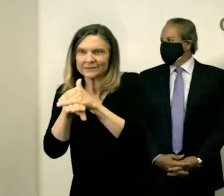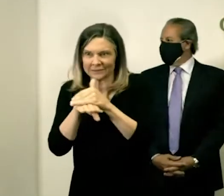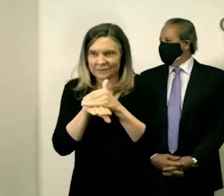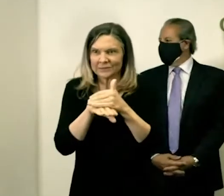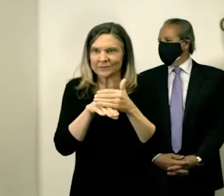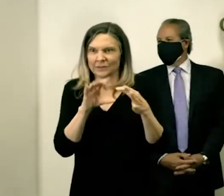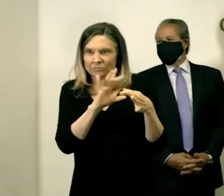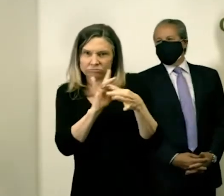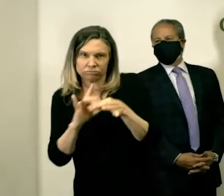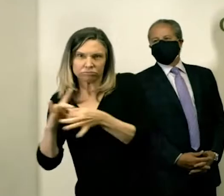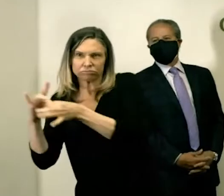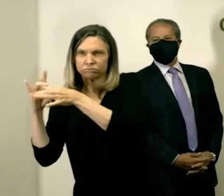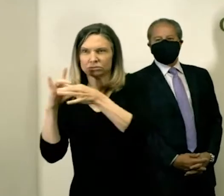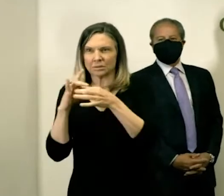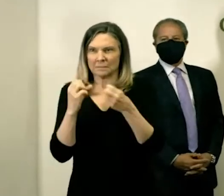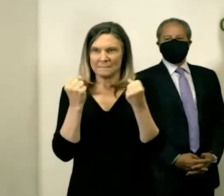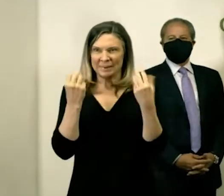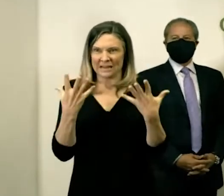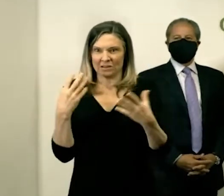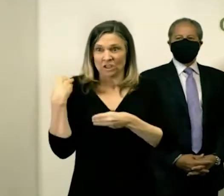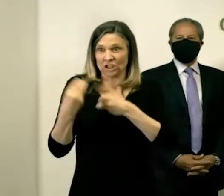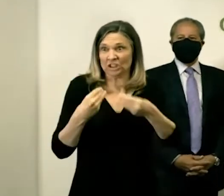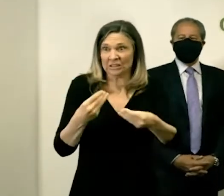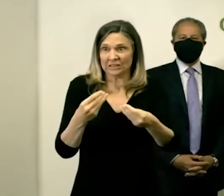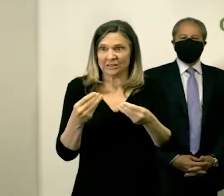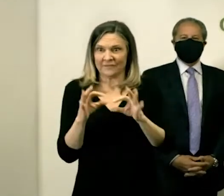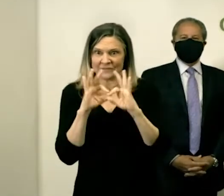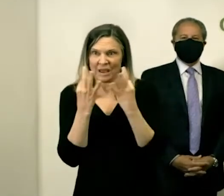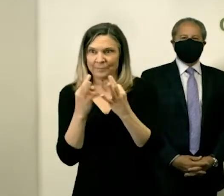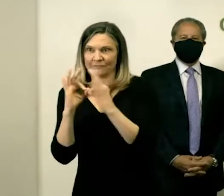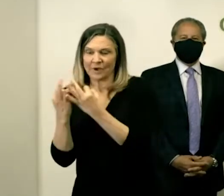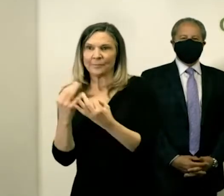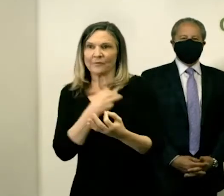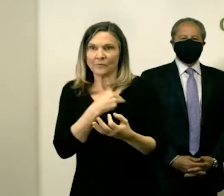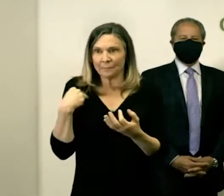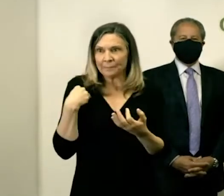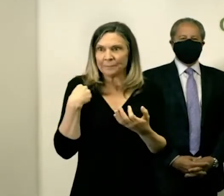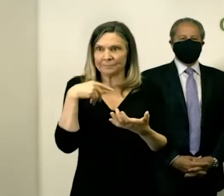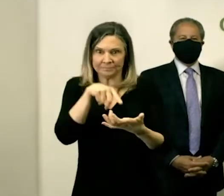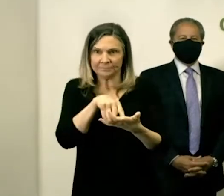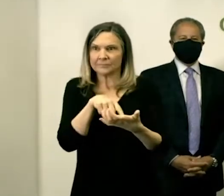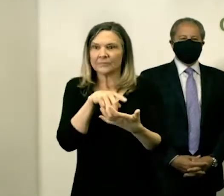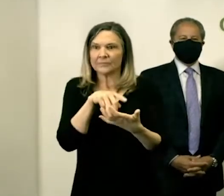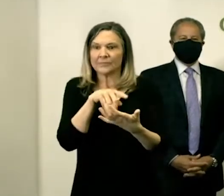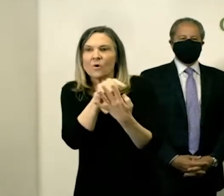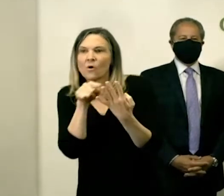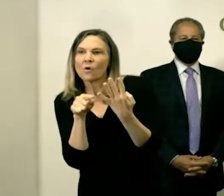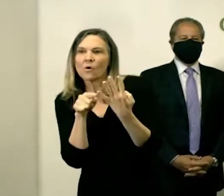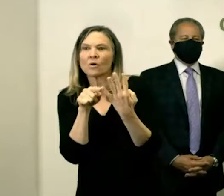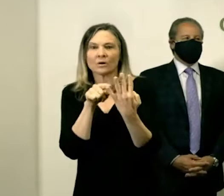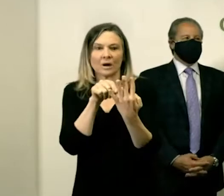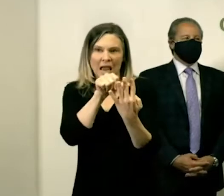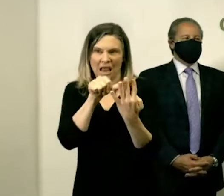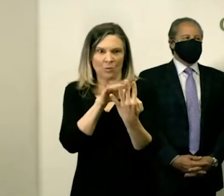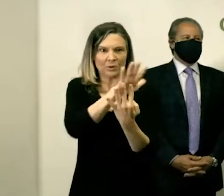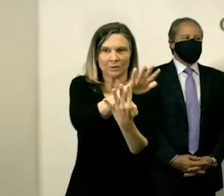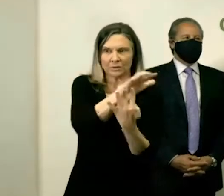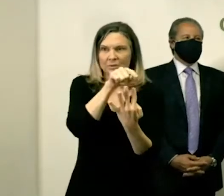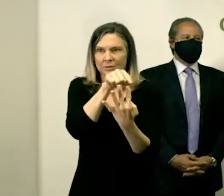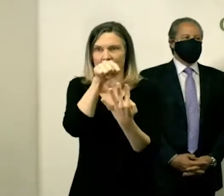to multi-generation or extended family members is 4 areas that are in that